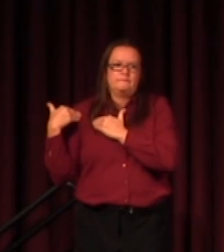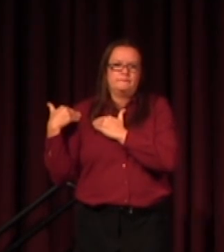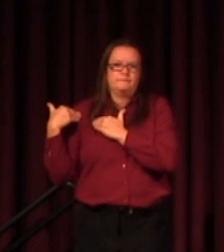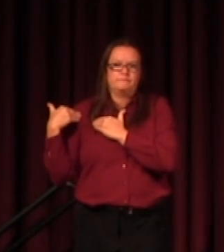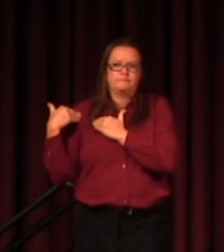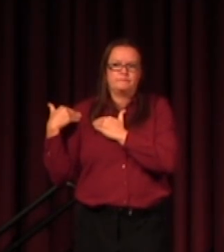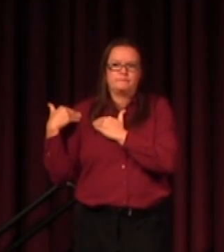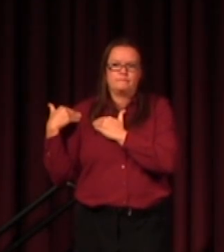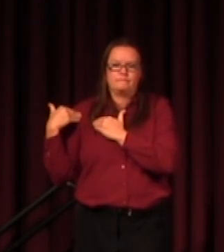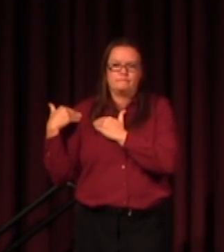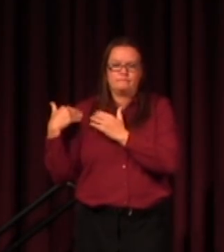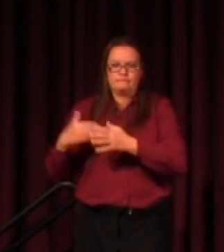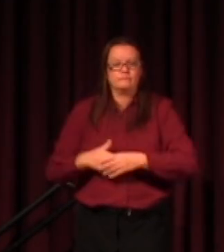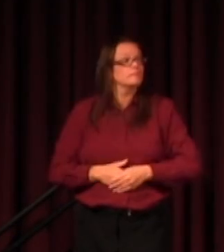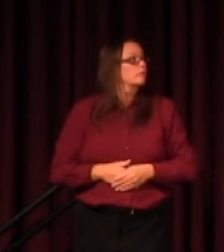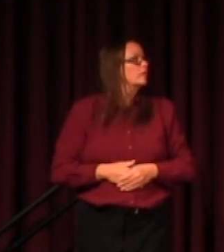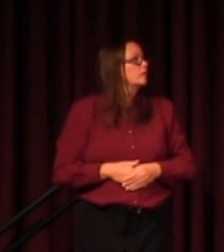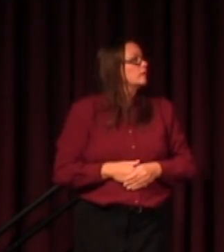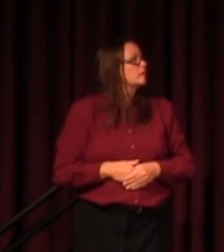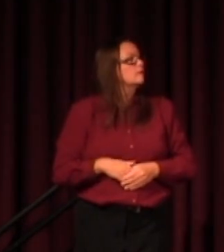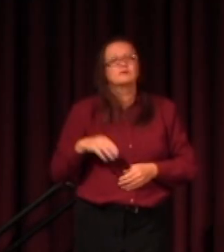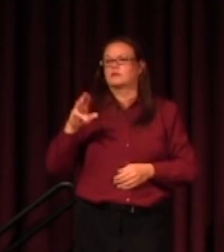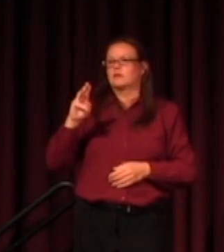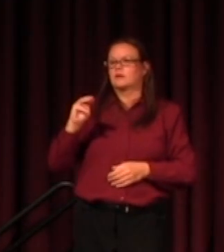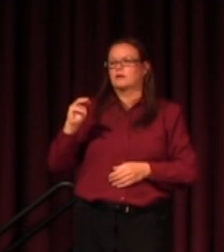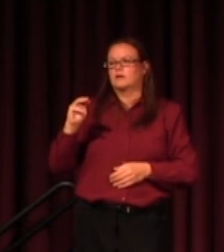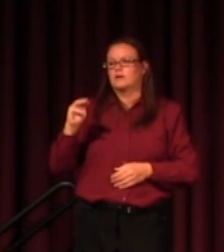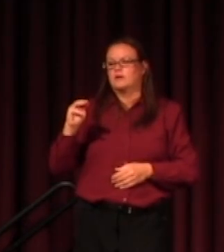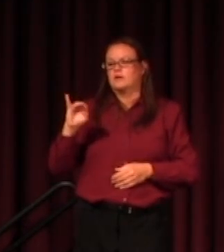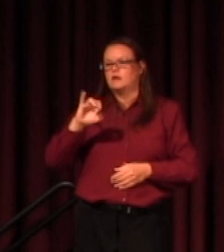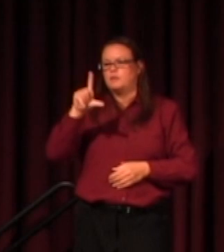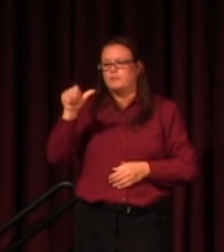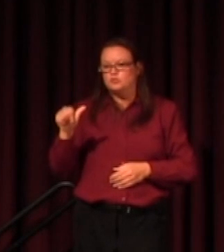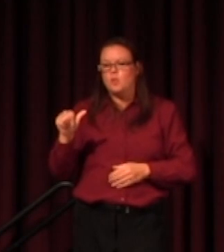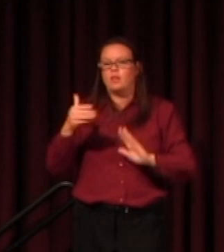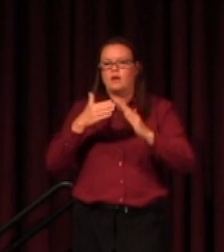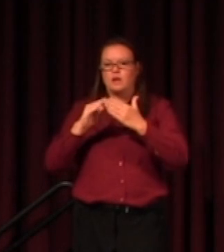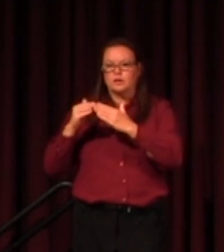One of the ways that that's going to happen is something called the Missoula Community Equity Convening.